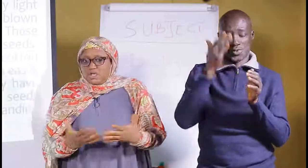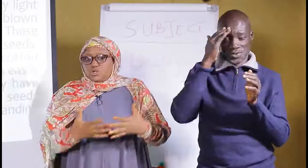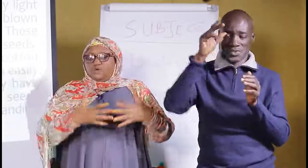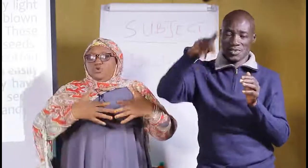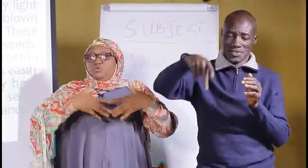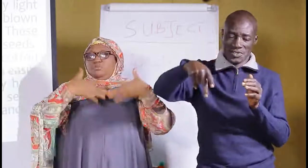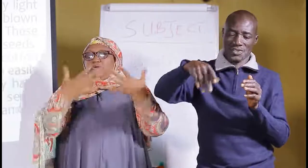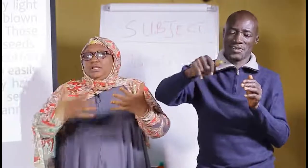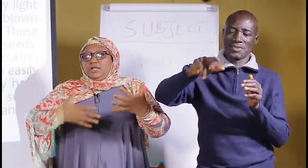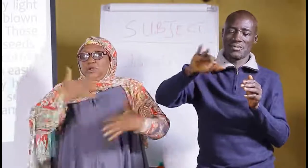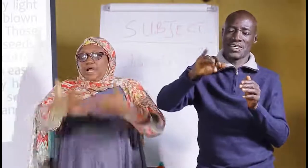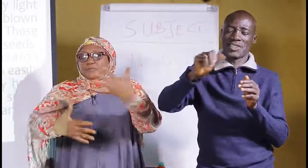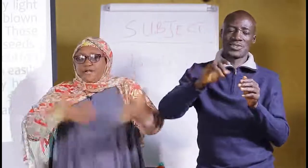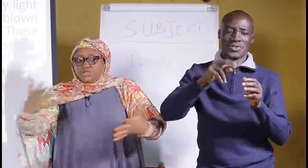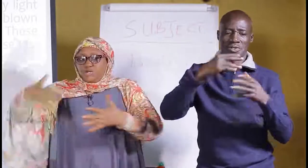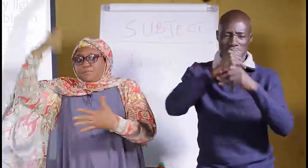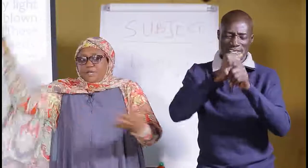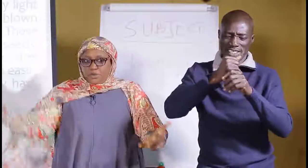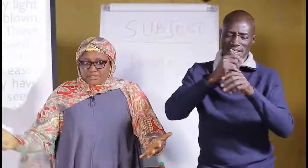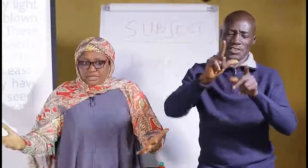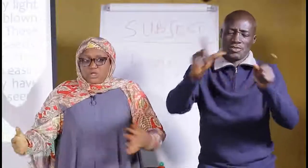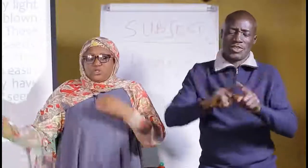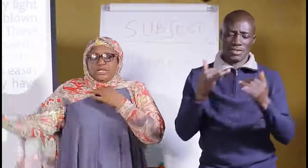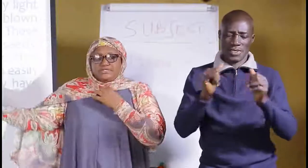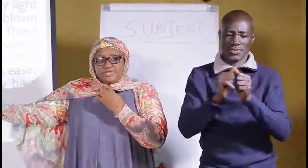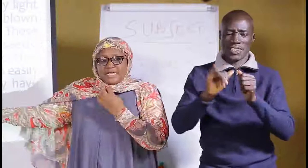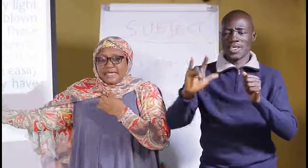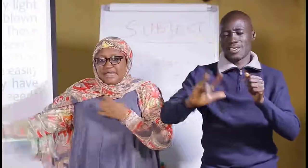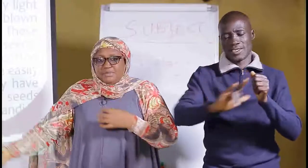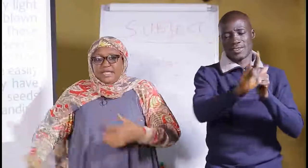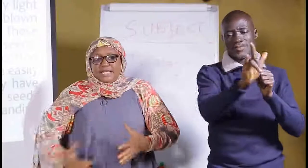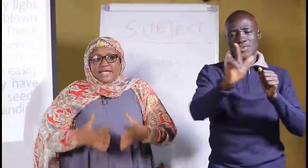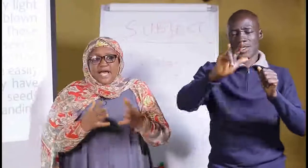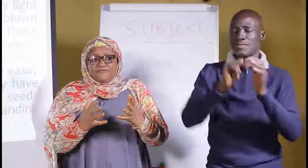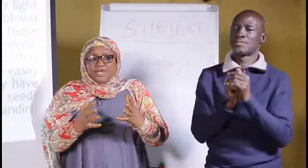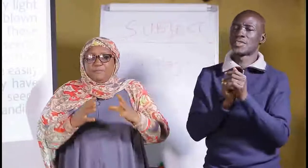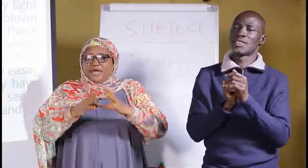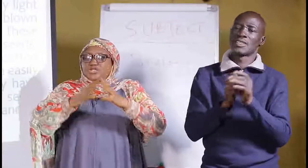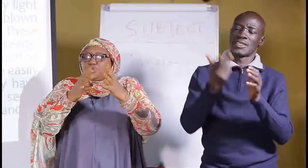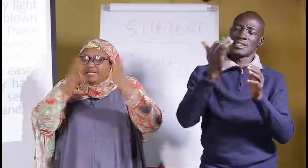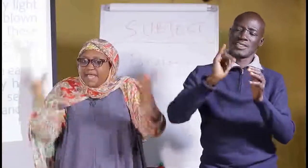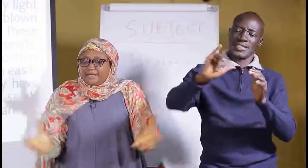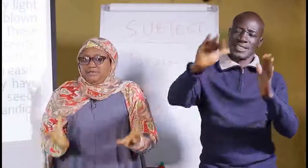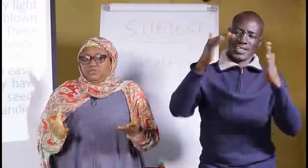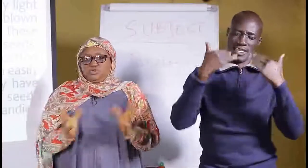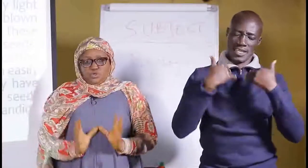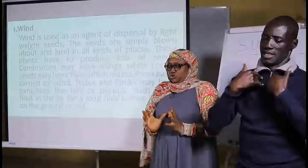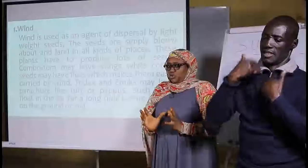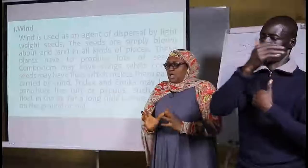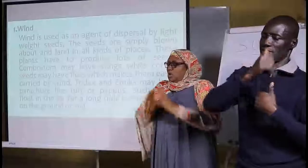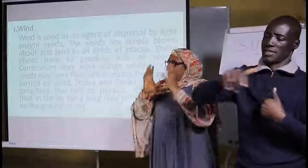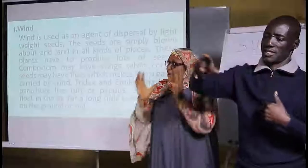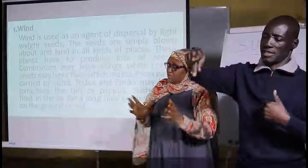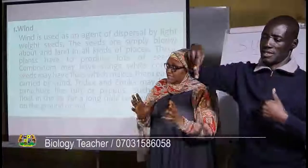is. Some of you make local parachute and play with it. So the Tridax and Emilia, they have a parachute-like